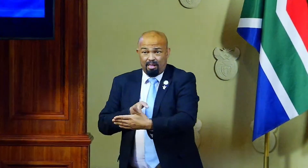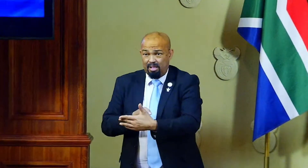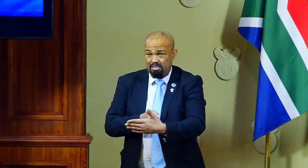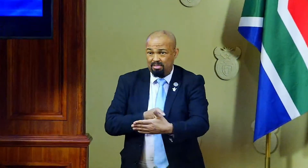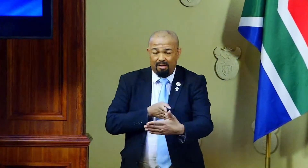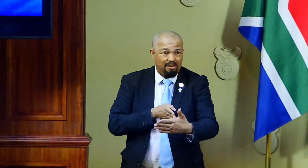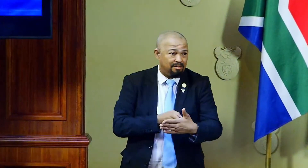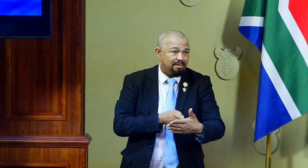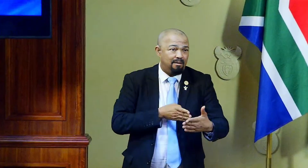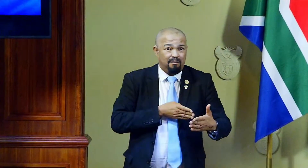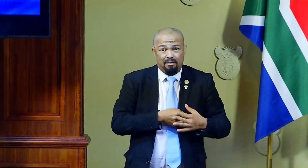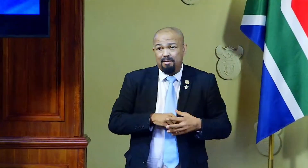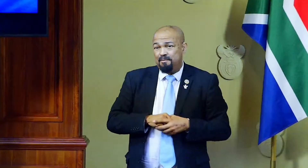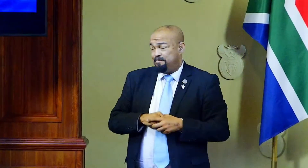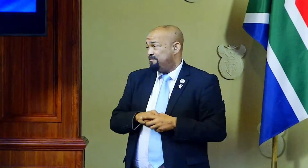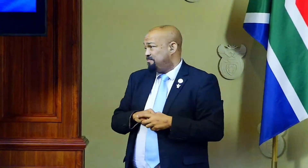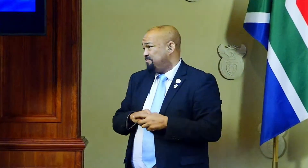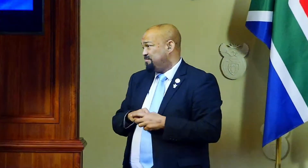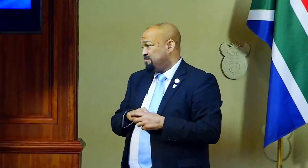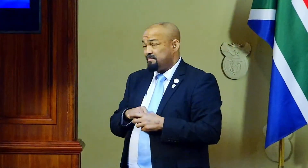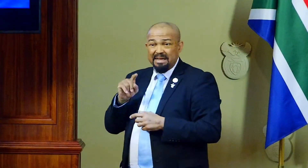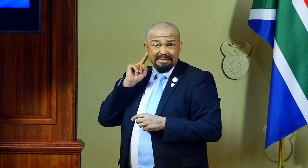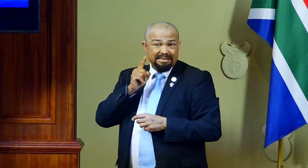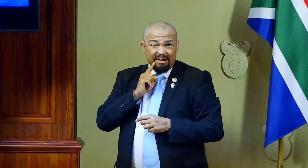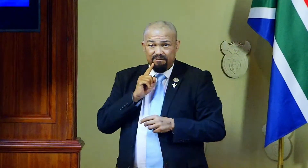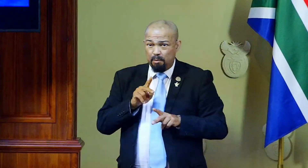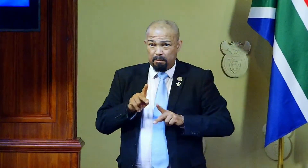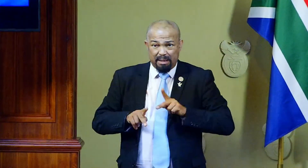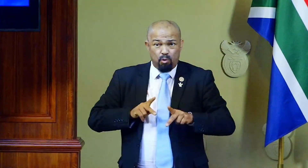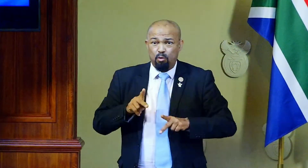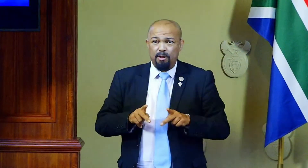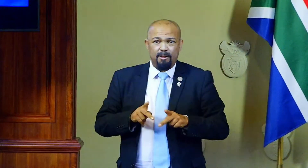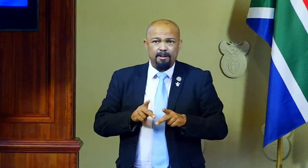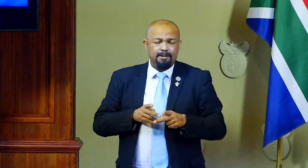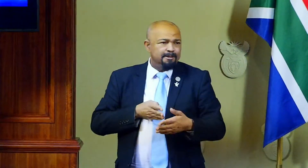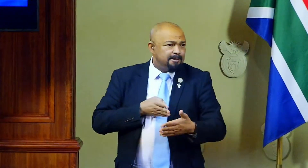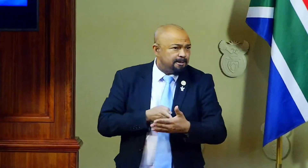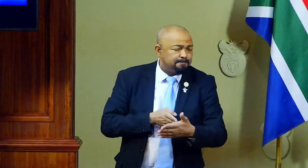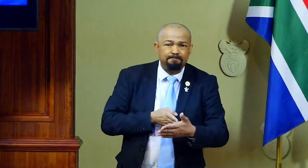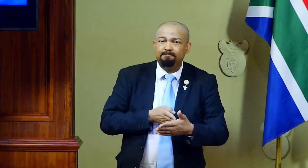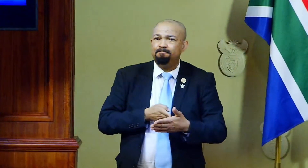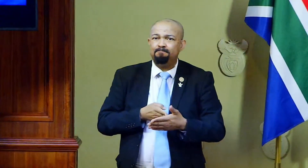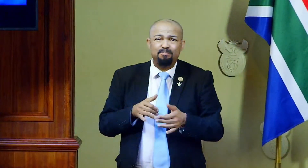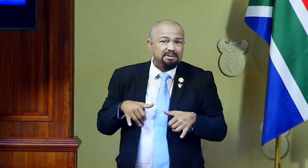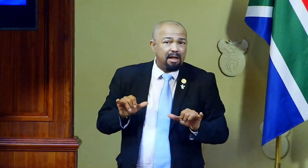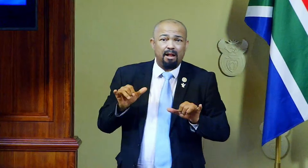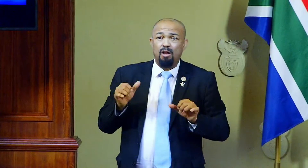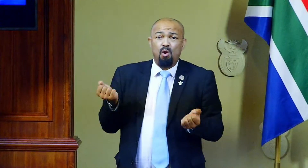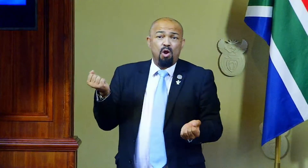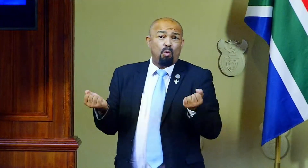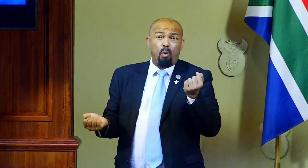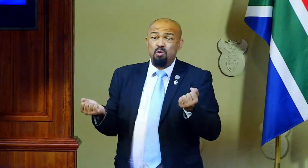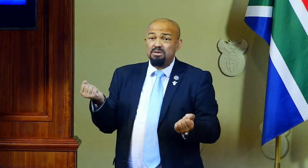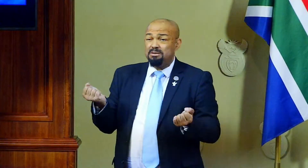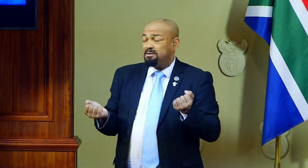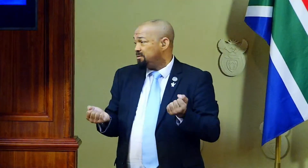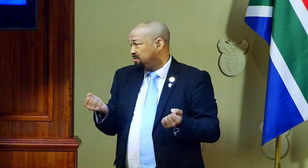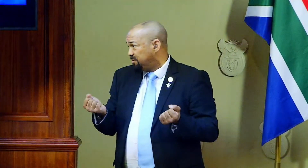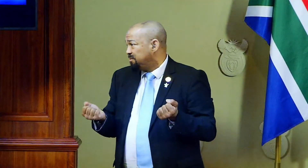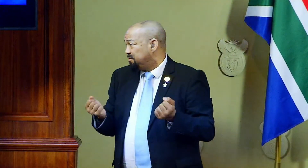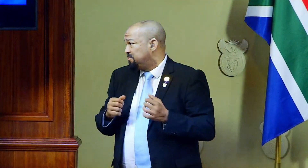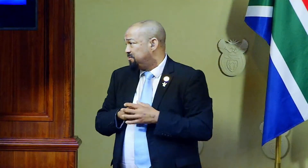services in courts. Deaf people continue to have those barriers. Deaf people